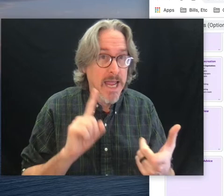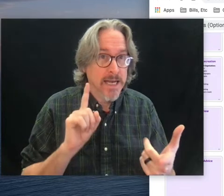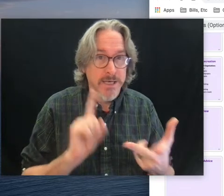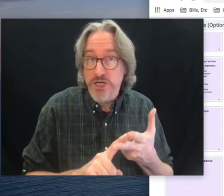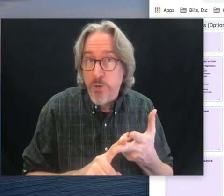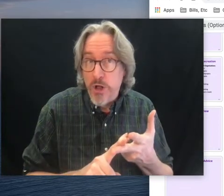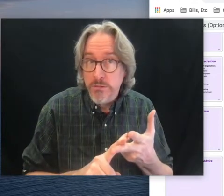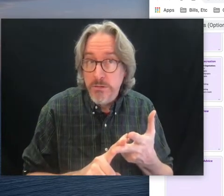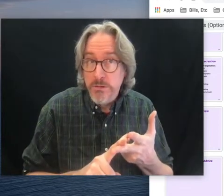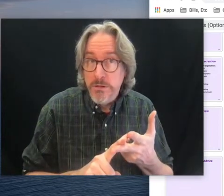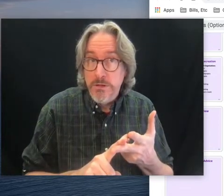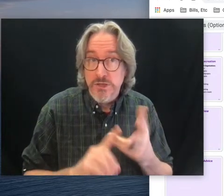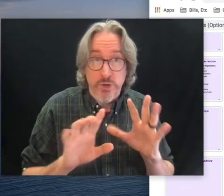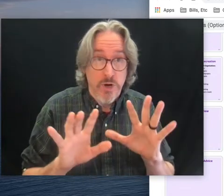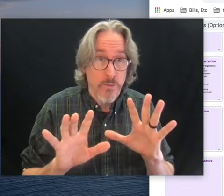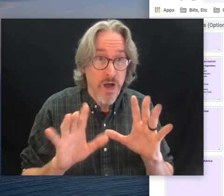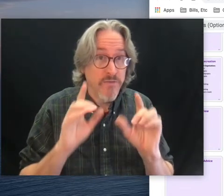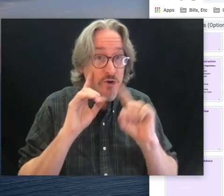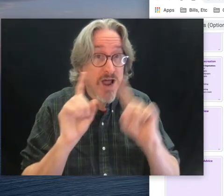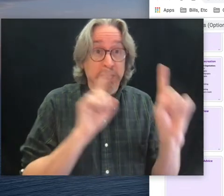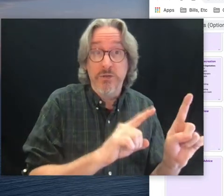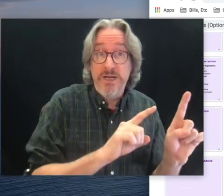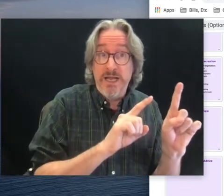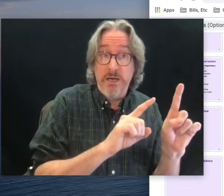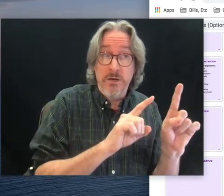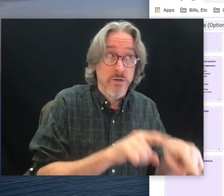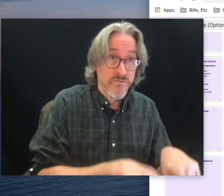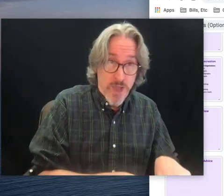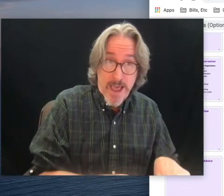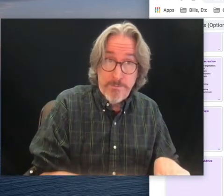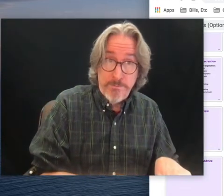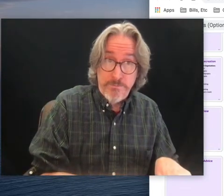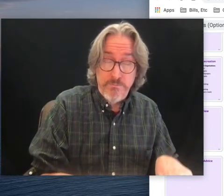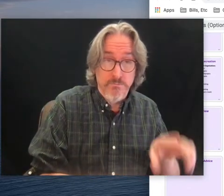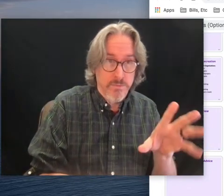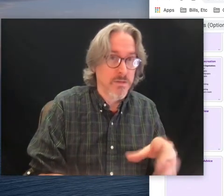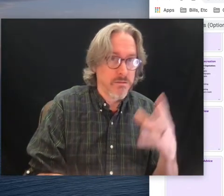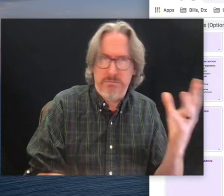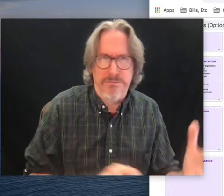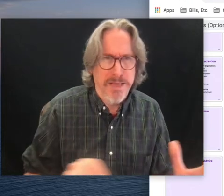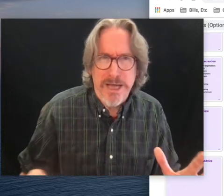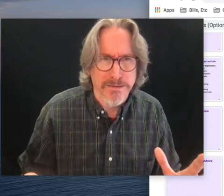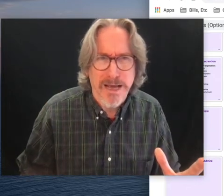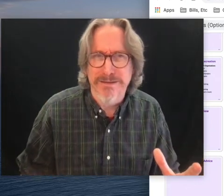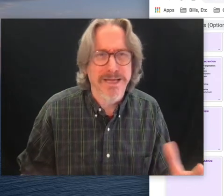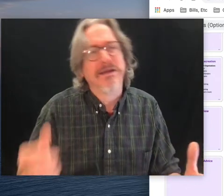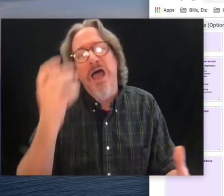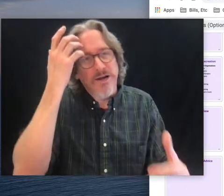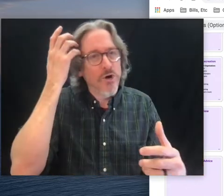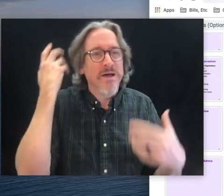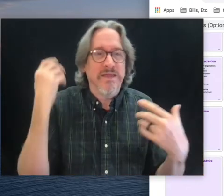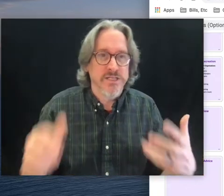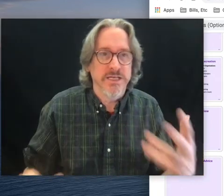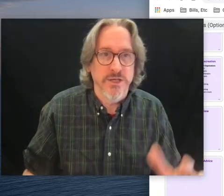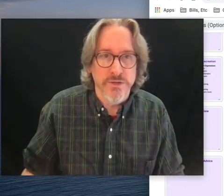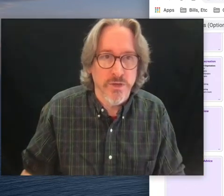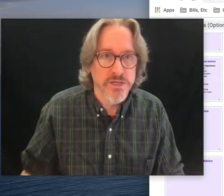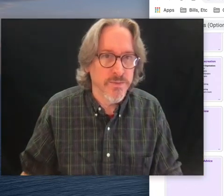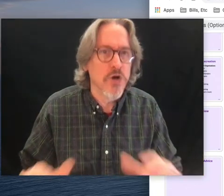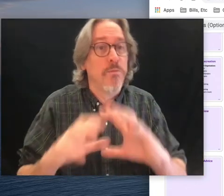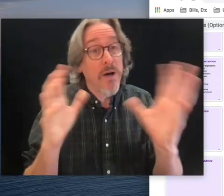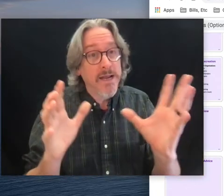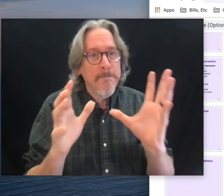curling and dodgeball. So they're not included in the vocab. Thank God. I don't know why they just didn't